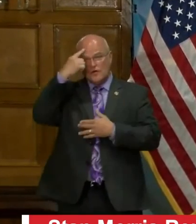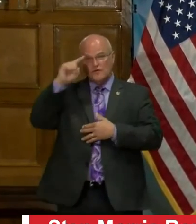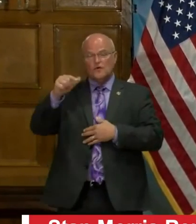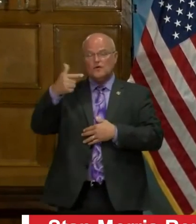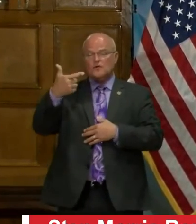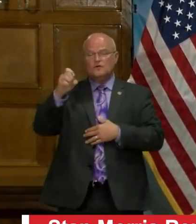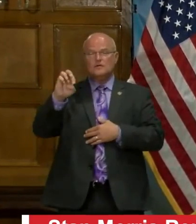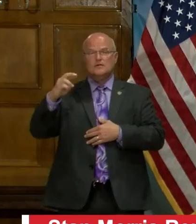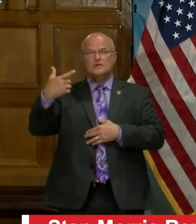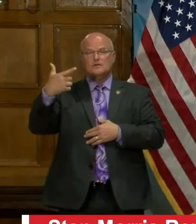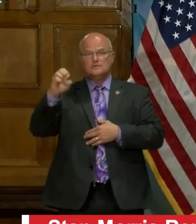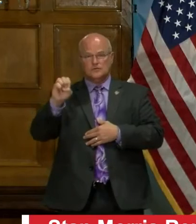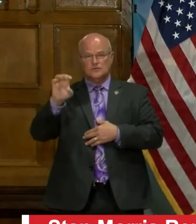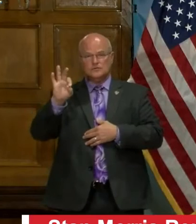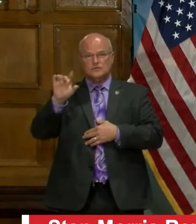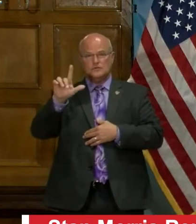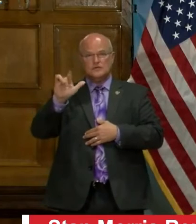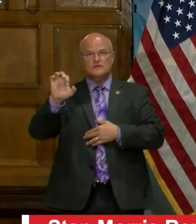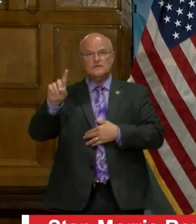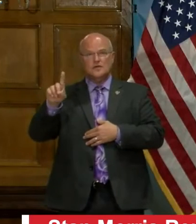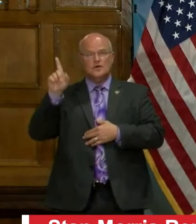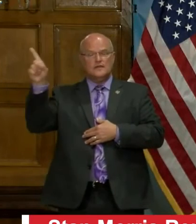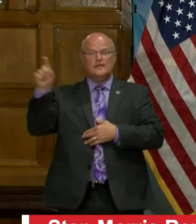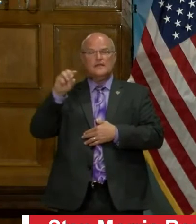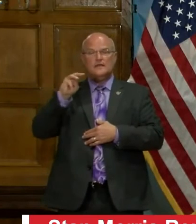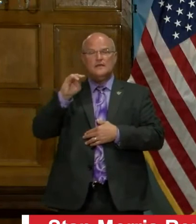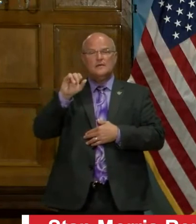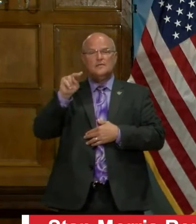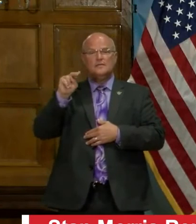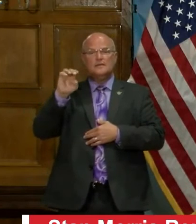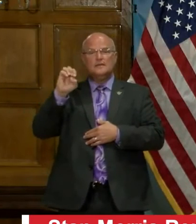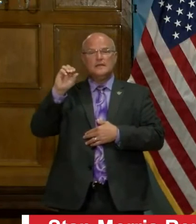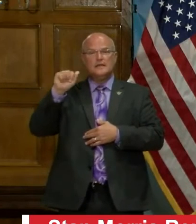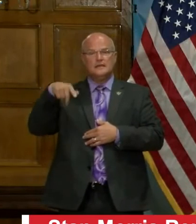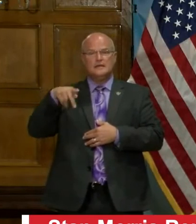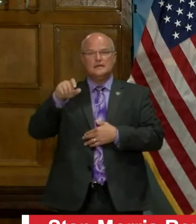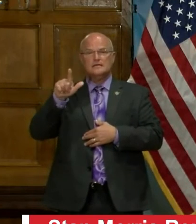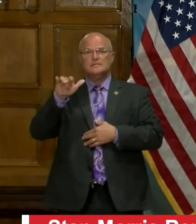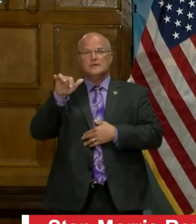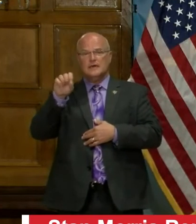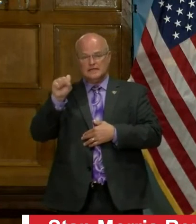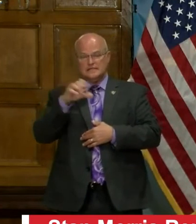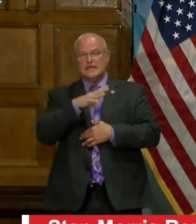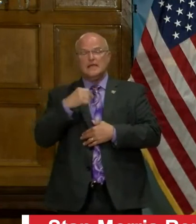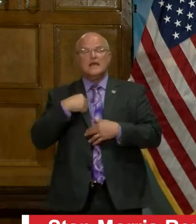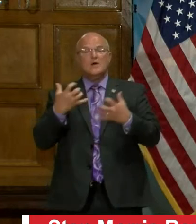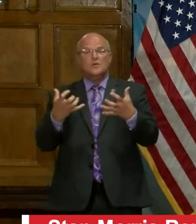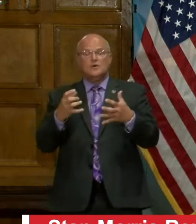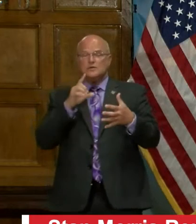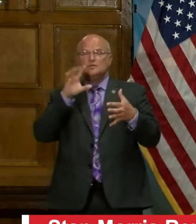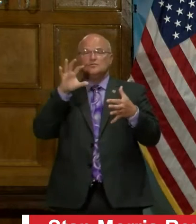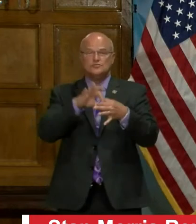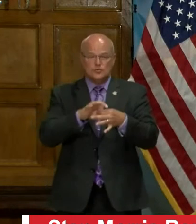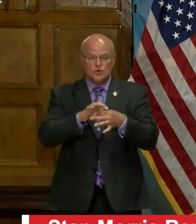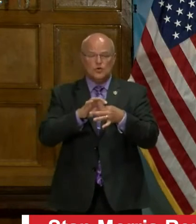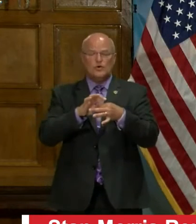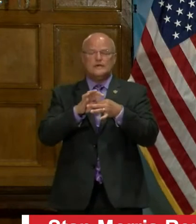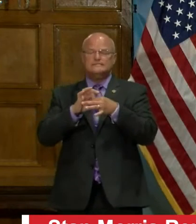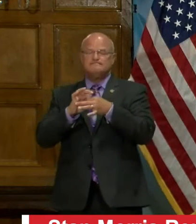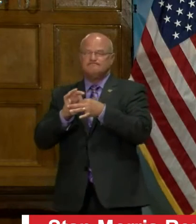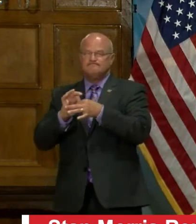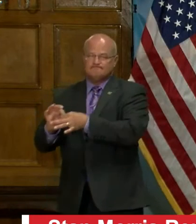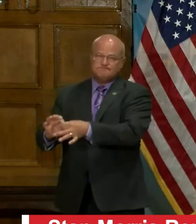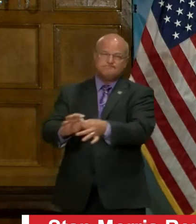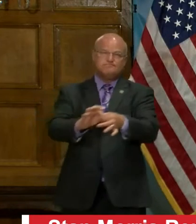for George Floyd in Minneapolis, and I wanted to join really all those across